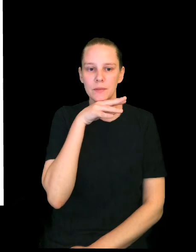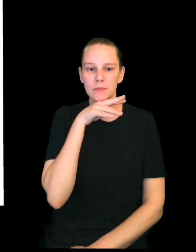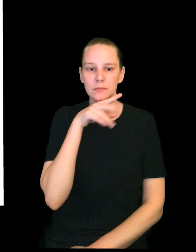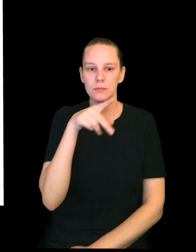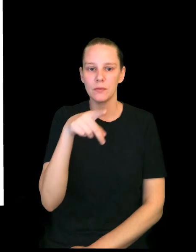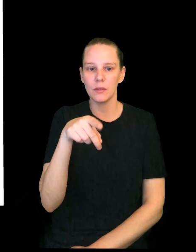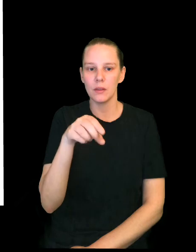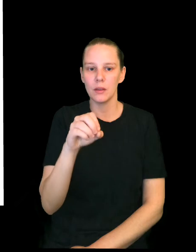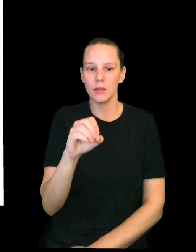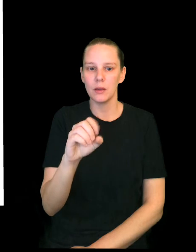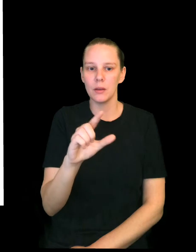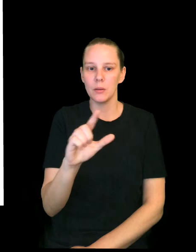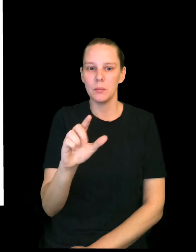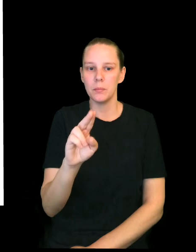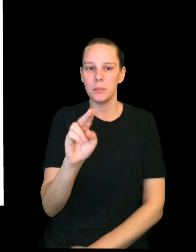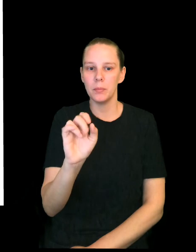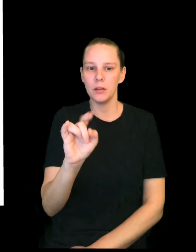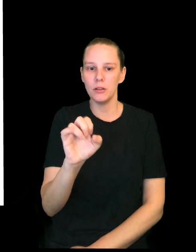Pollution.